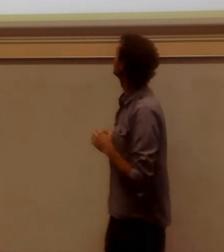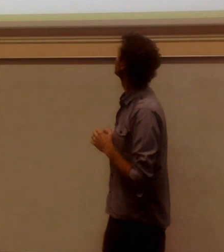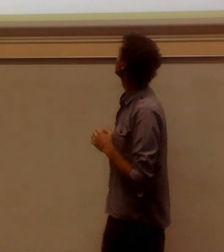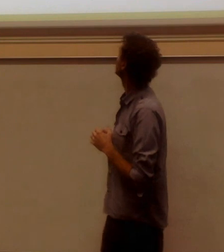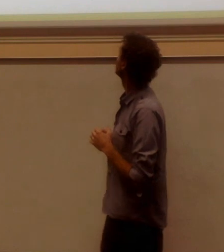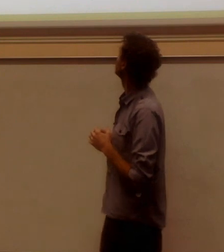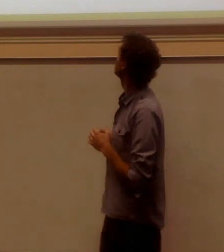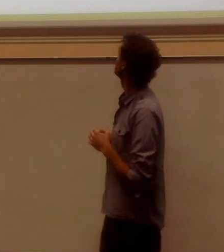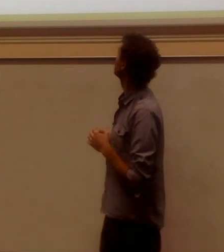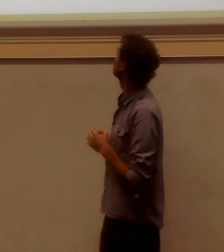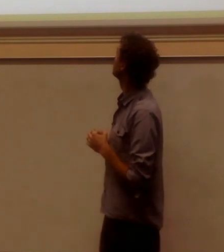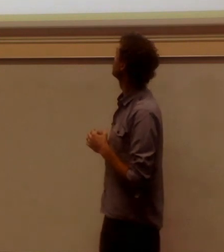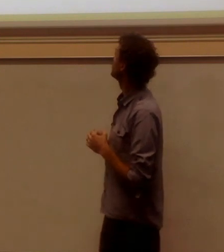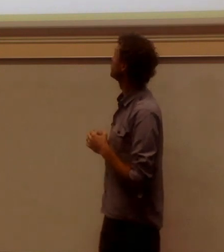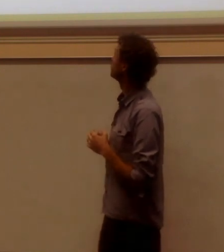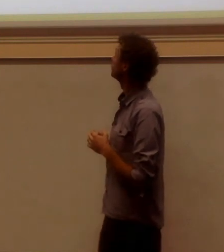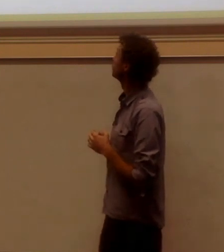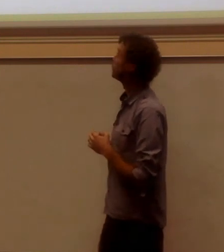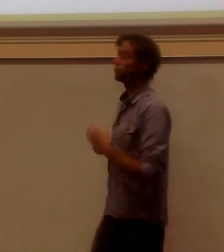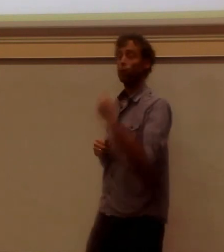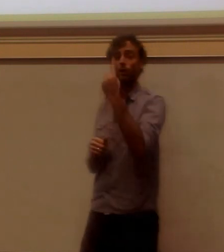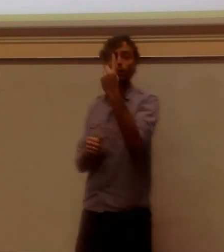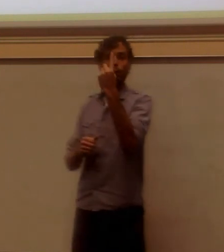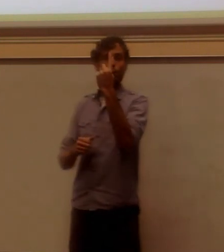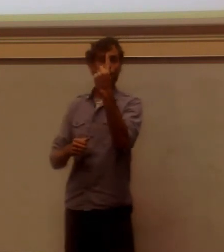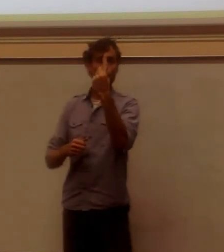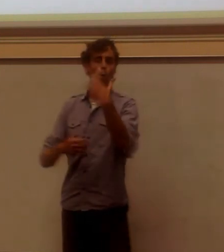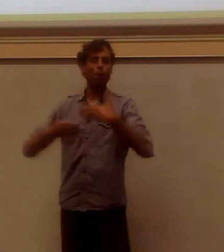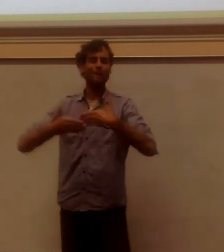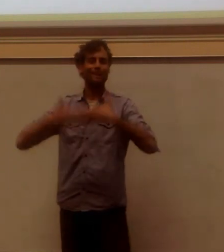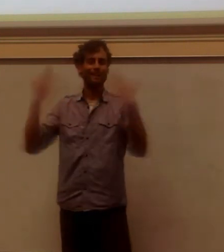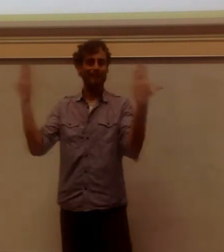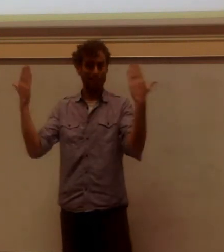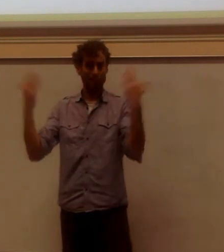call centre to MEPs in their offices in the parliamentary buildings.